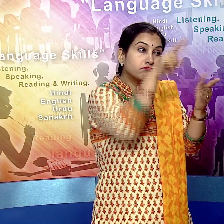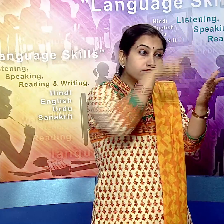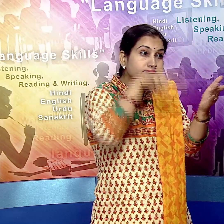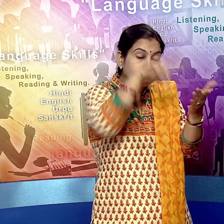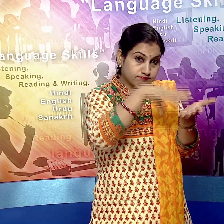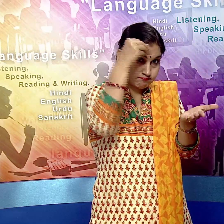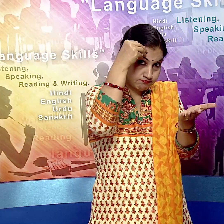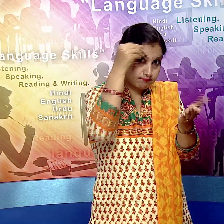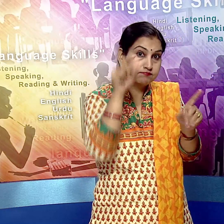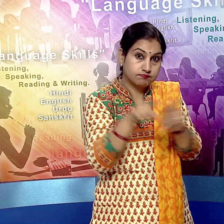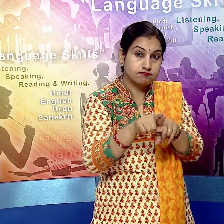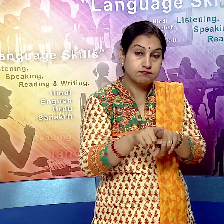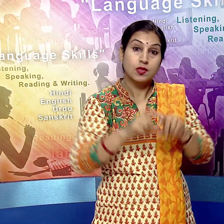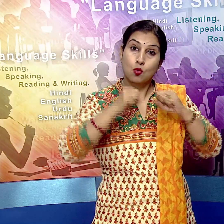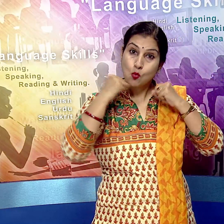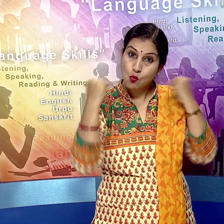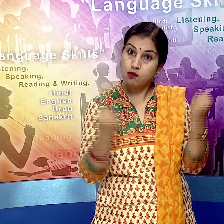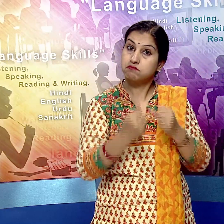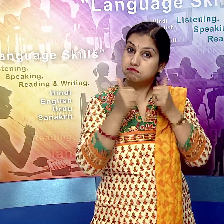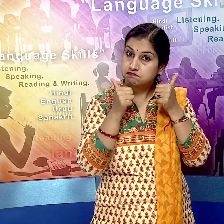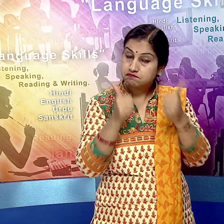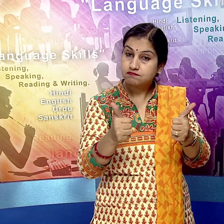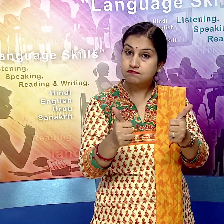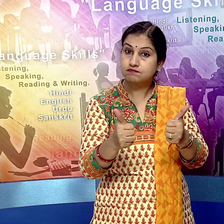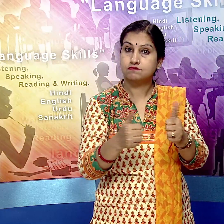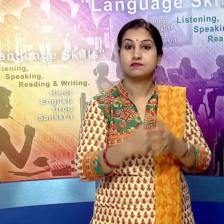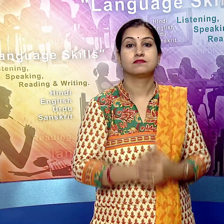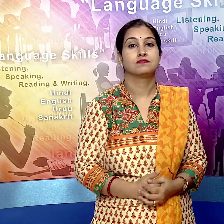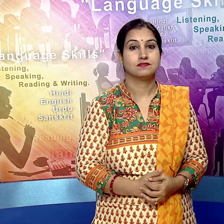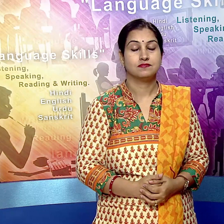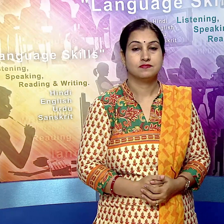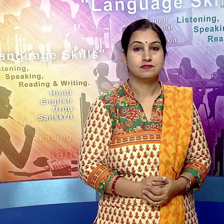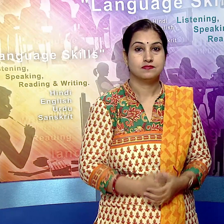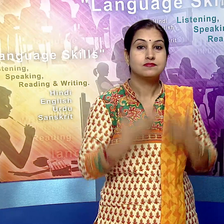Work hard and study well. Thank you.